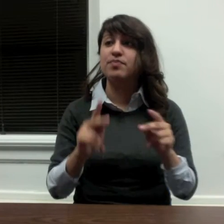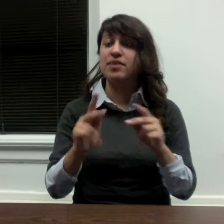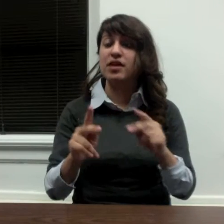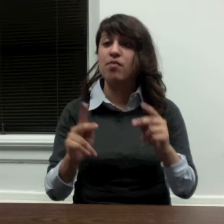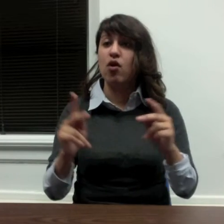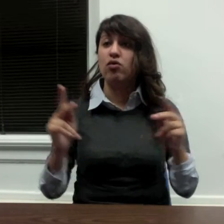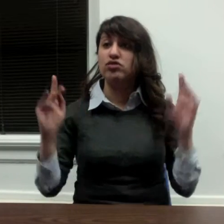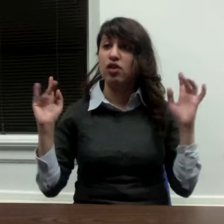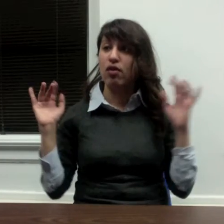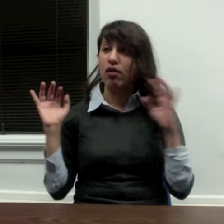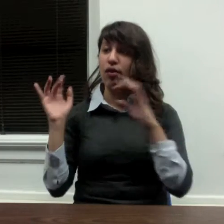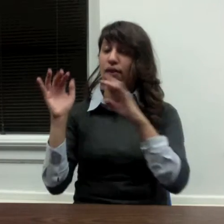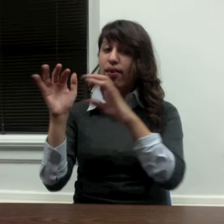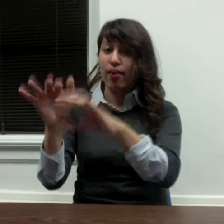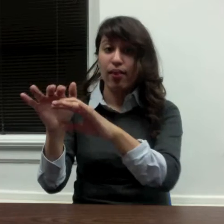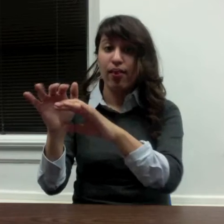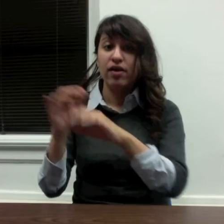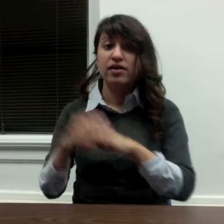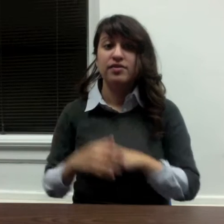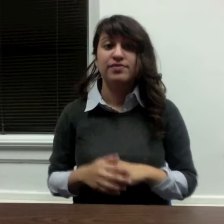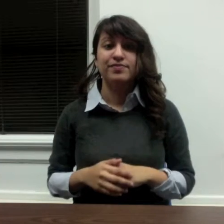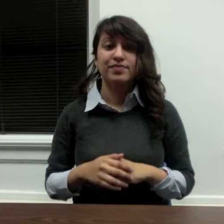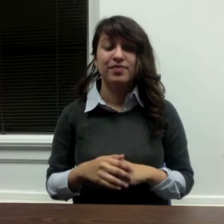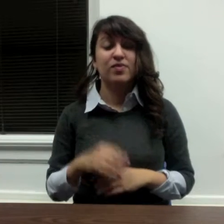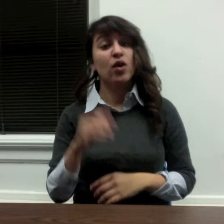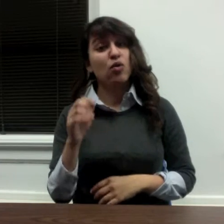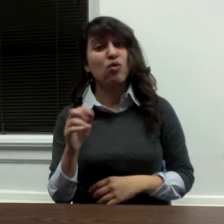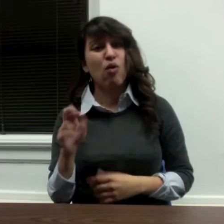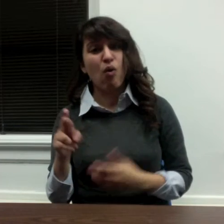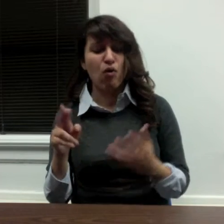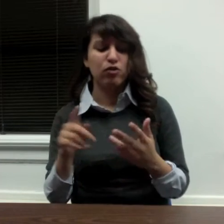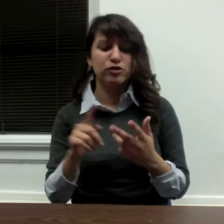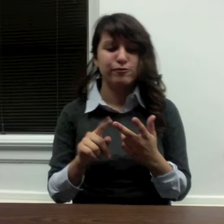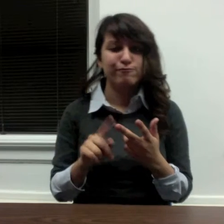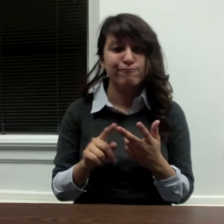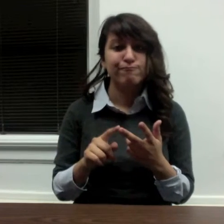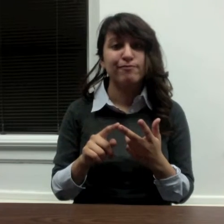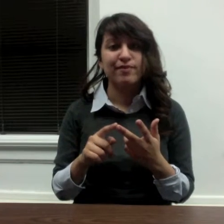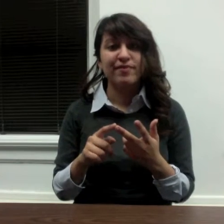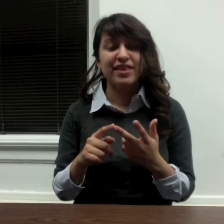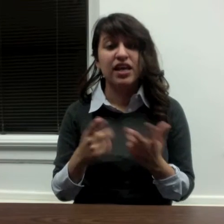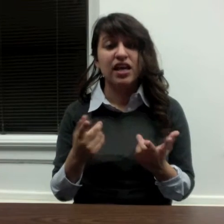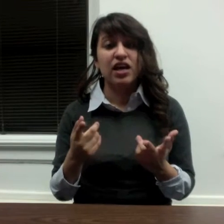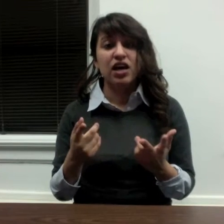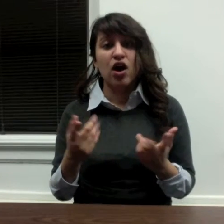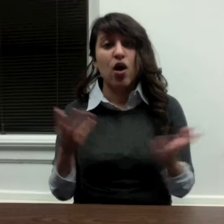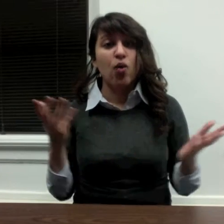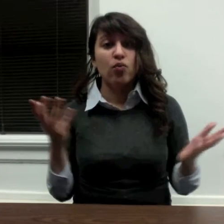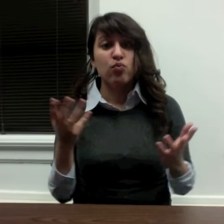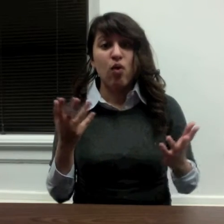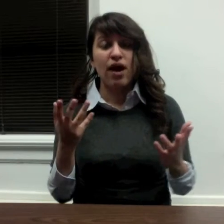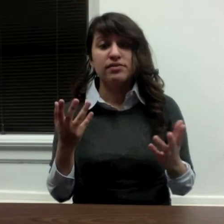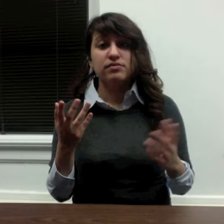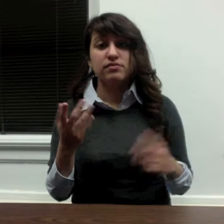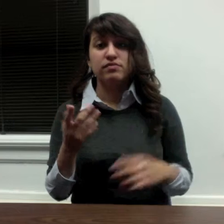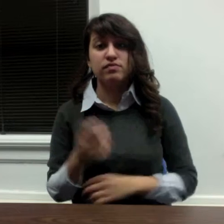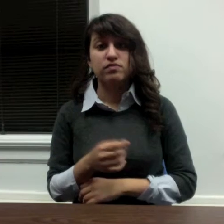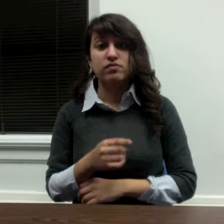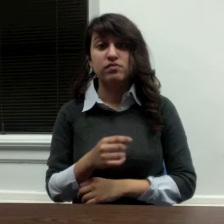Or it could have been due to relevance. In some respects, the workshops appear to be